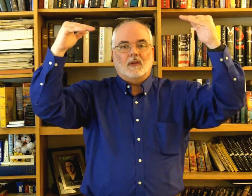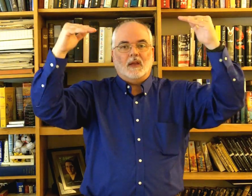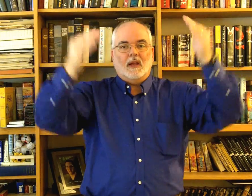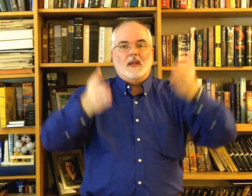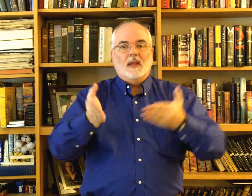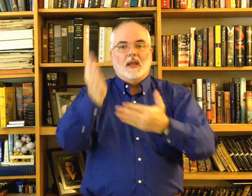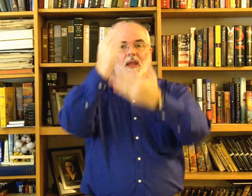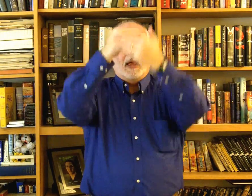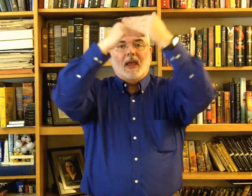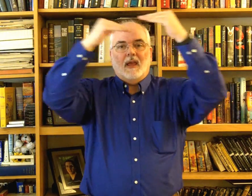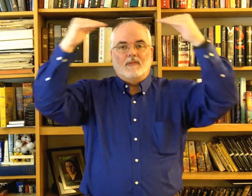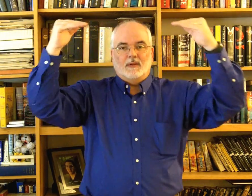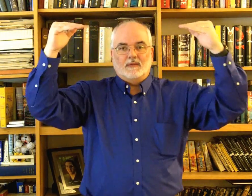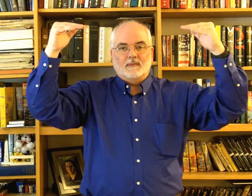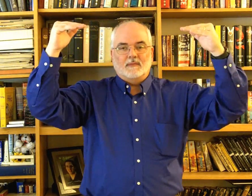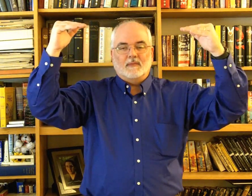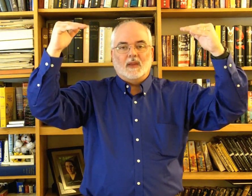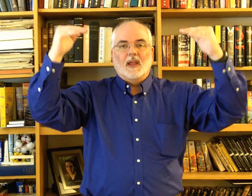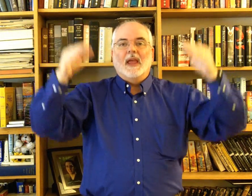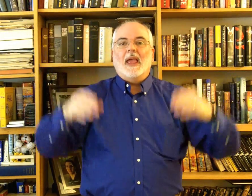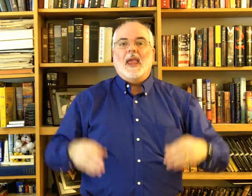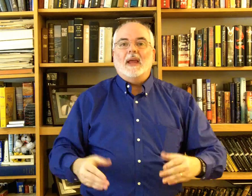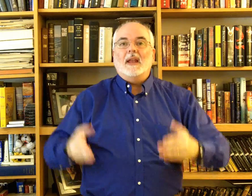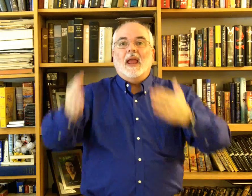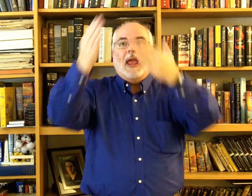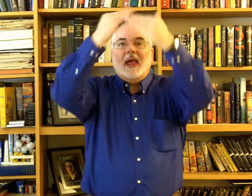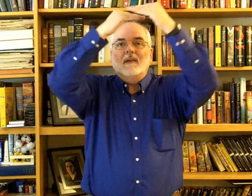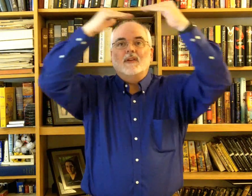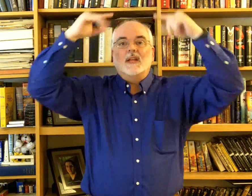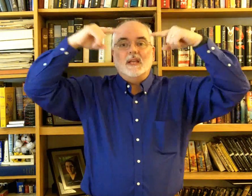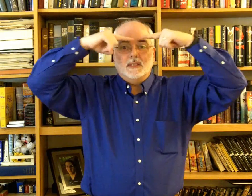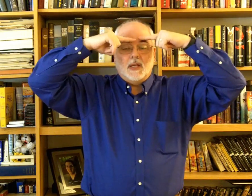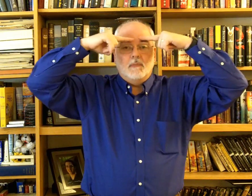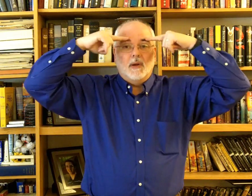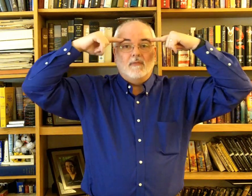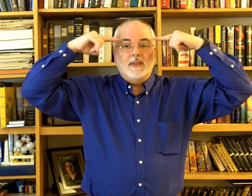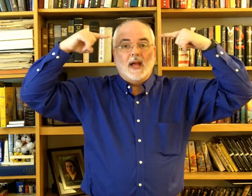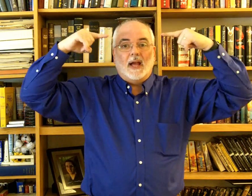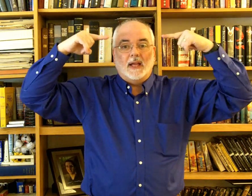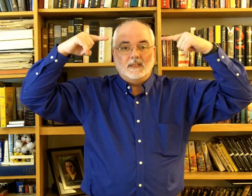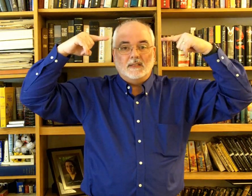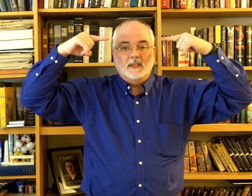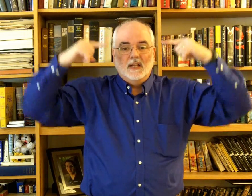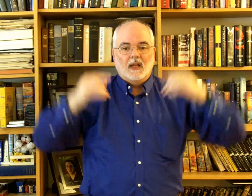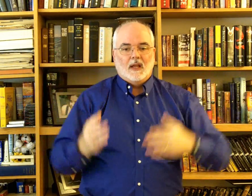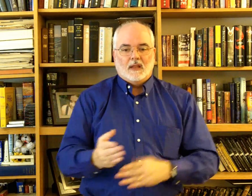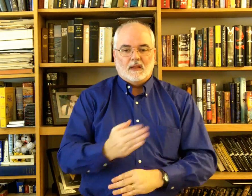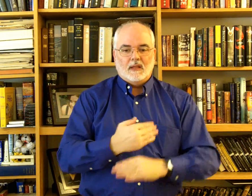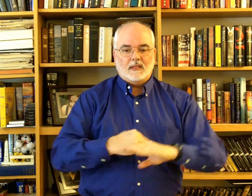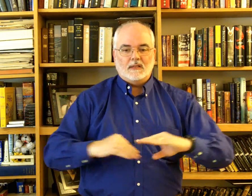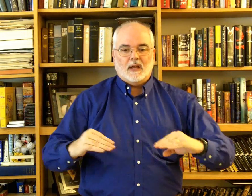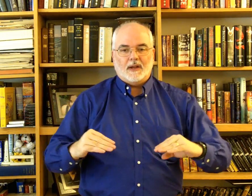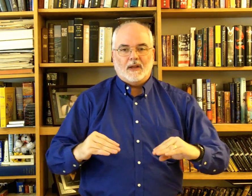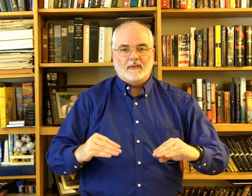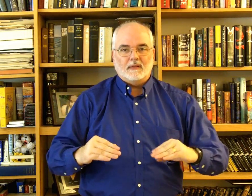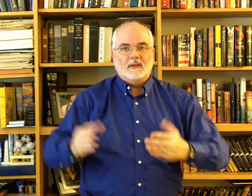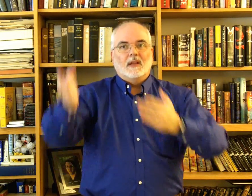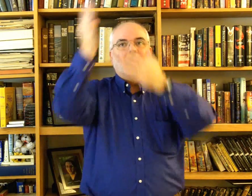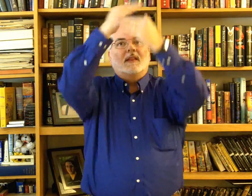Okay, heaven. And heaven is above the eyes. This is not heaven.